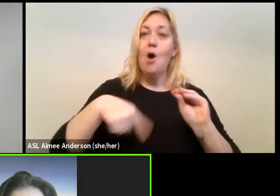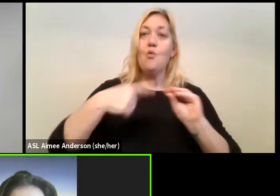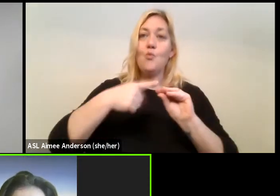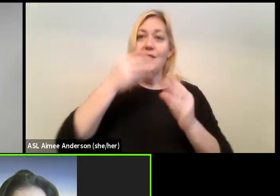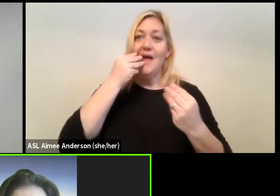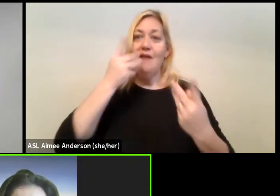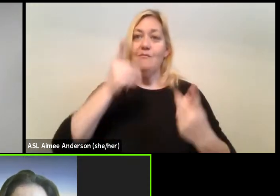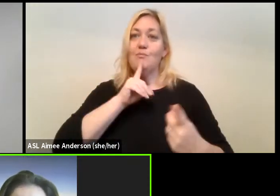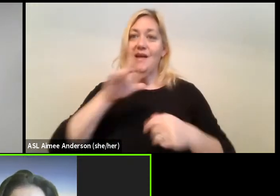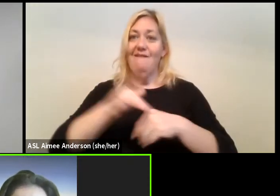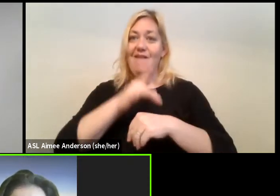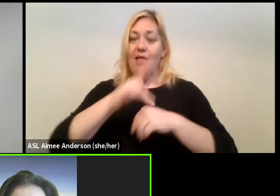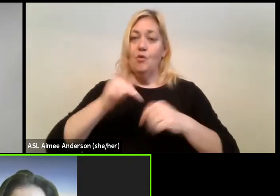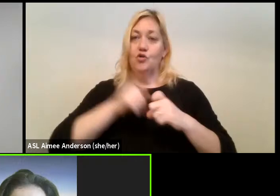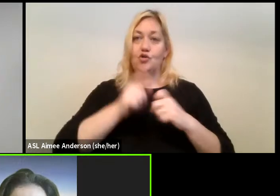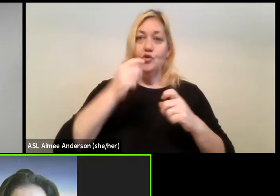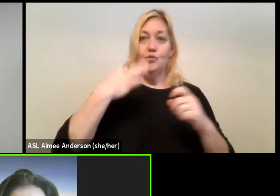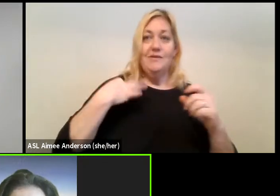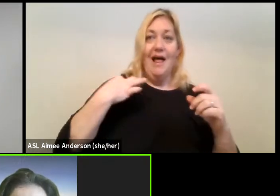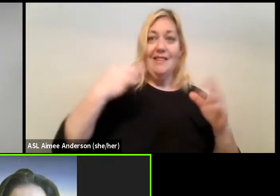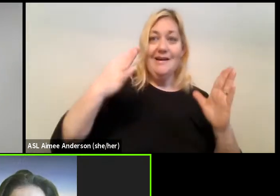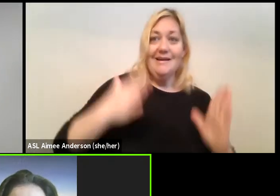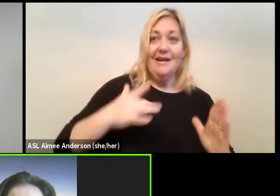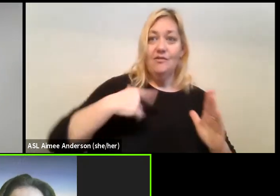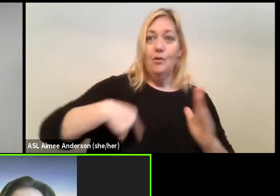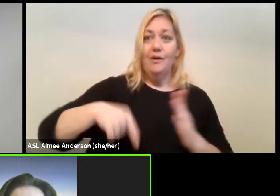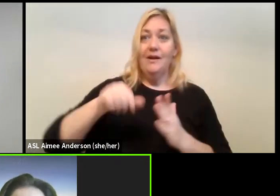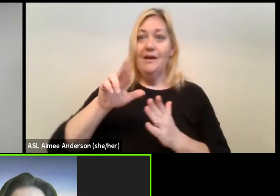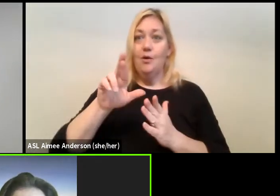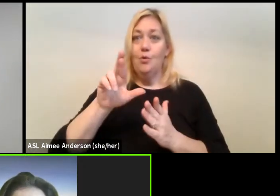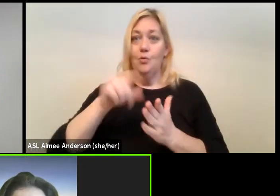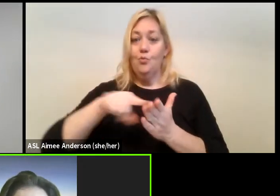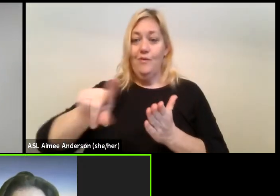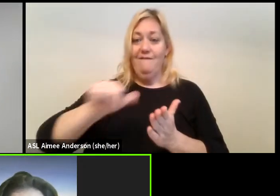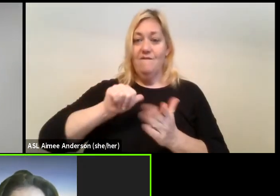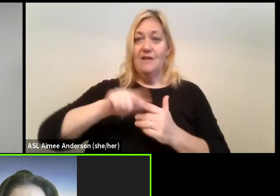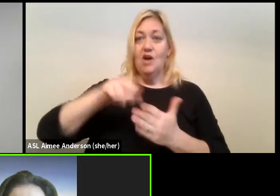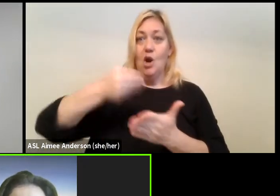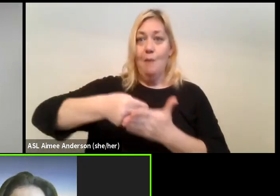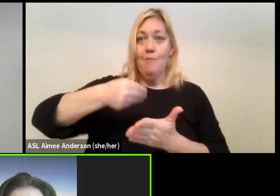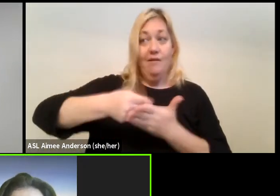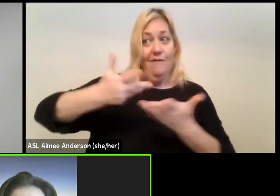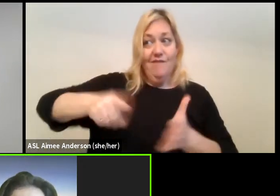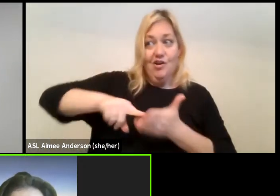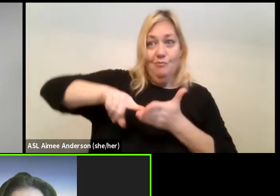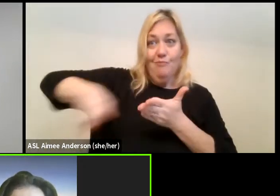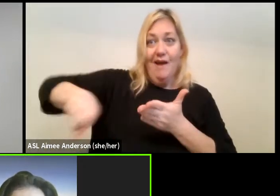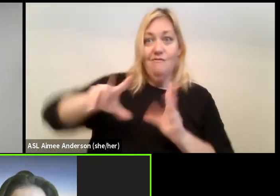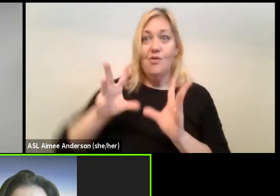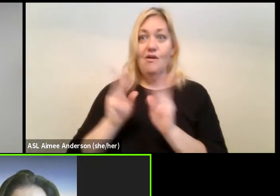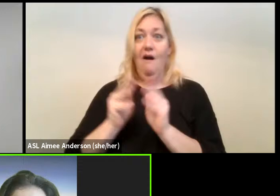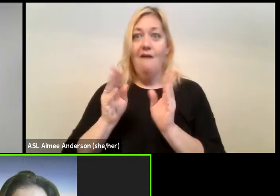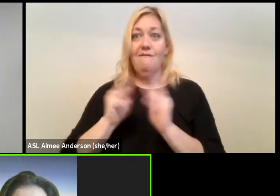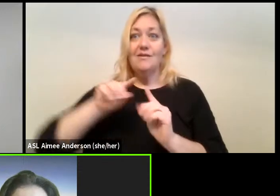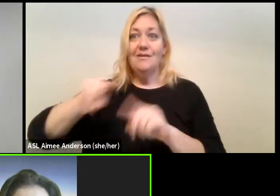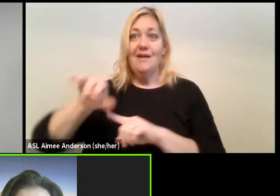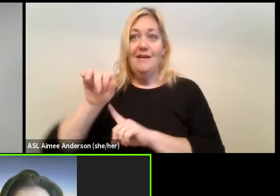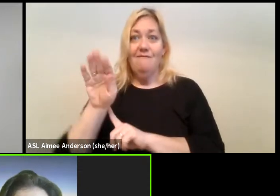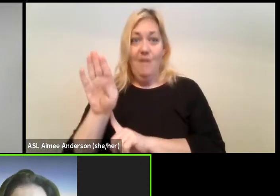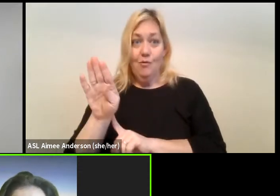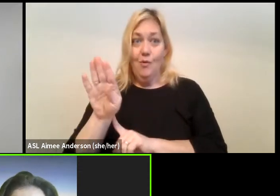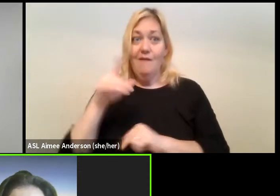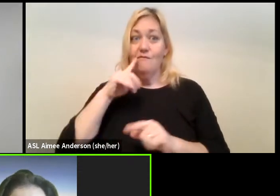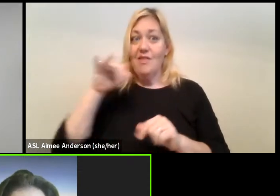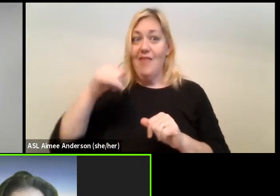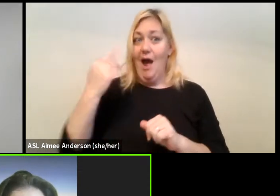would be available to delegates so that we could get refunds on our money if we have prepaid in order to attend the convention. So for